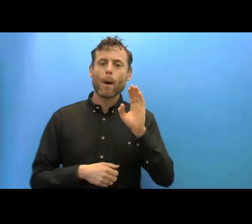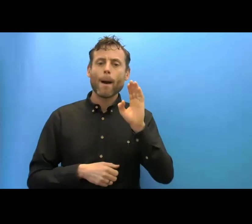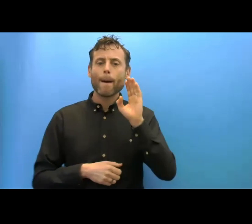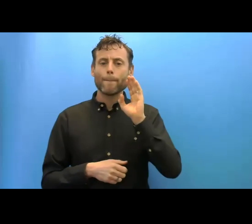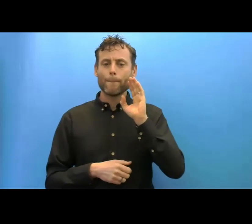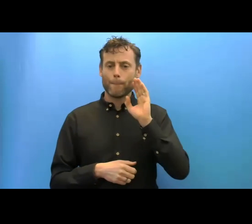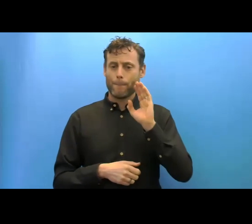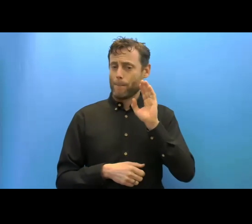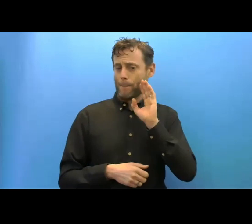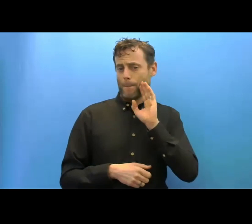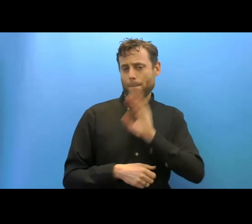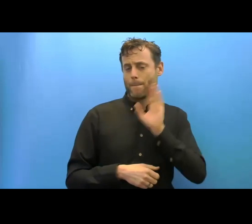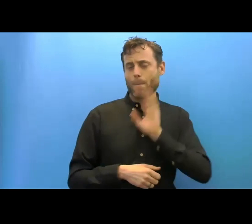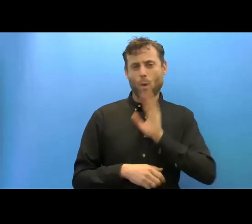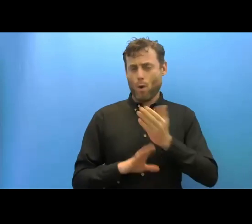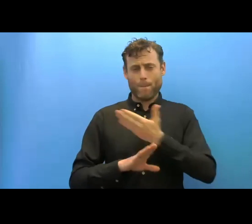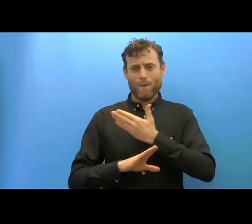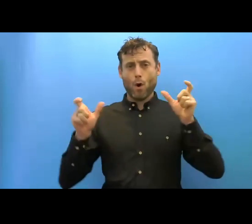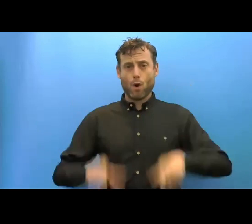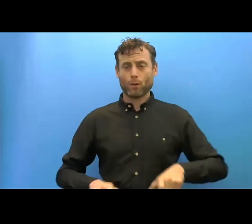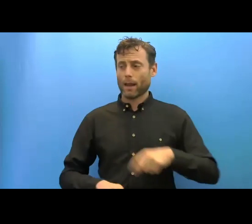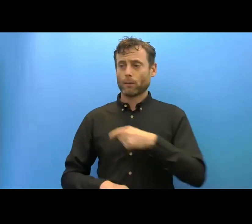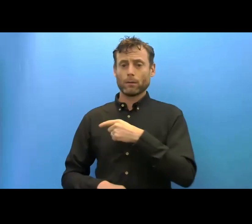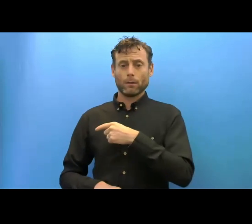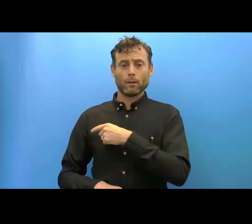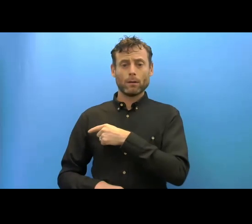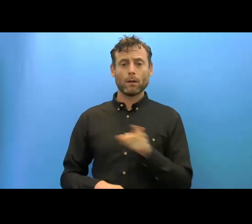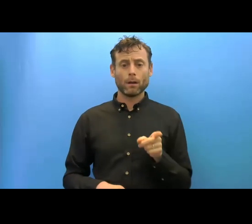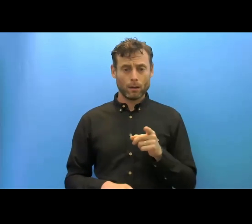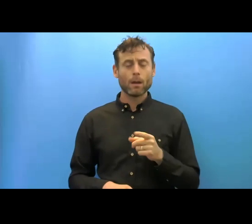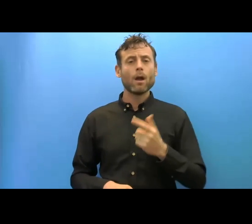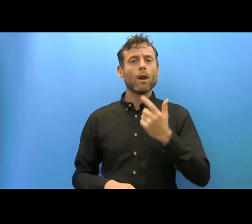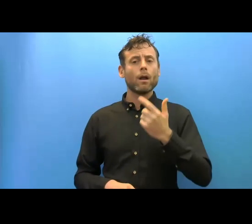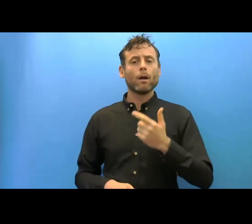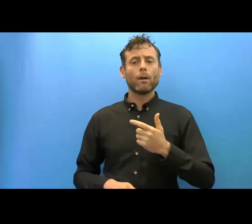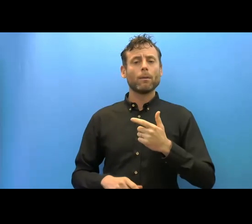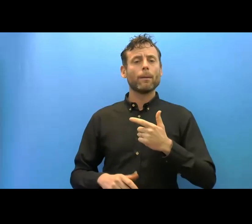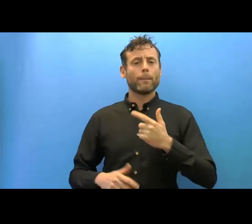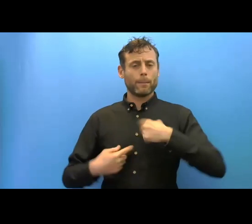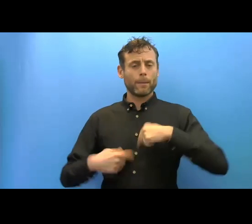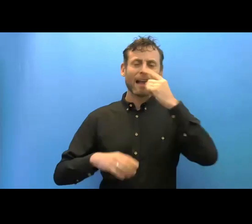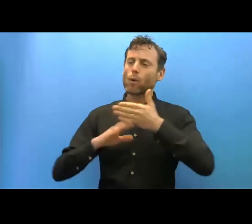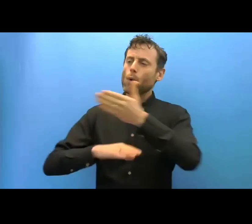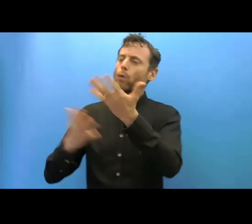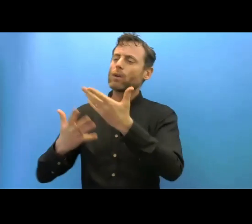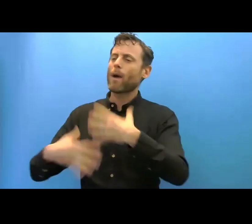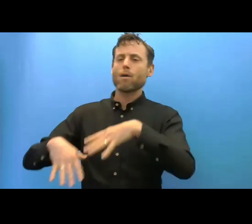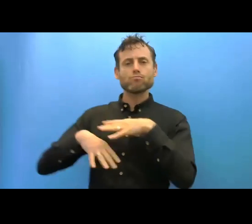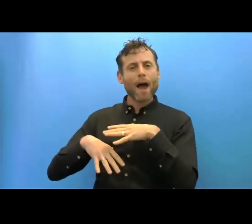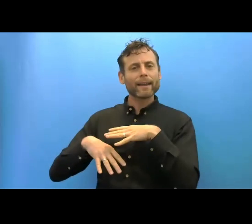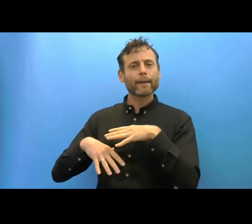to go away and experience spaces that would offer a break, some sort of